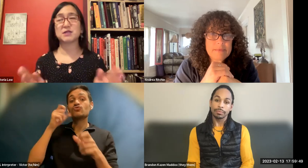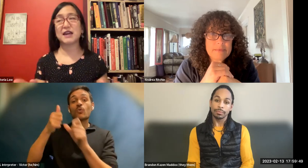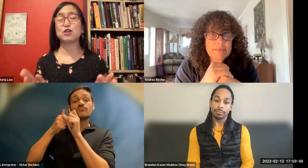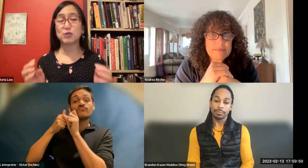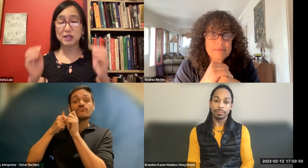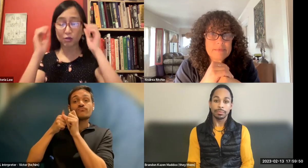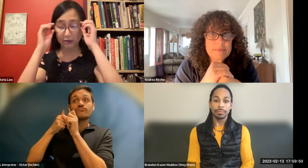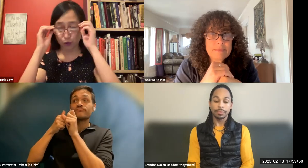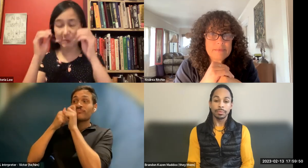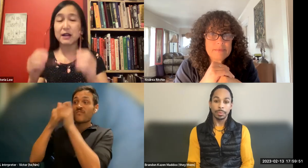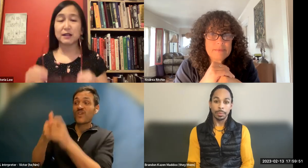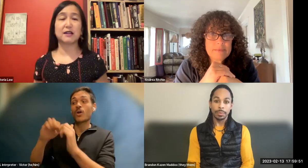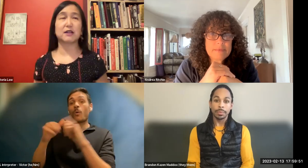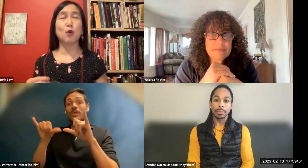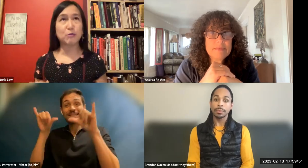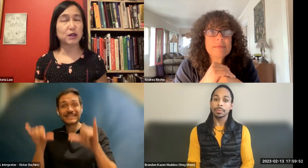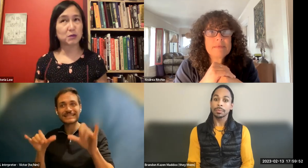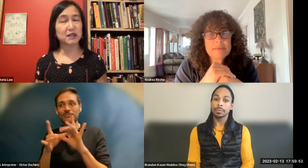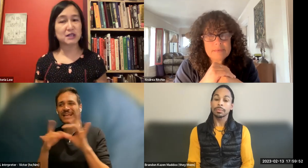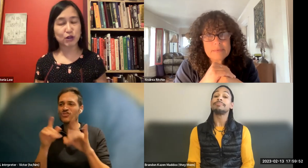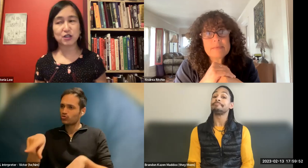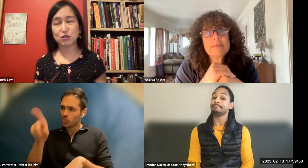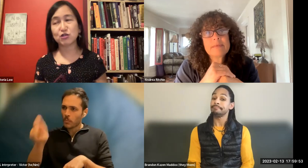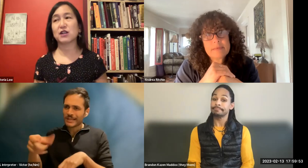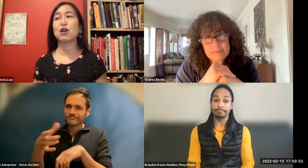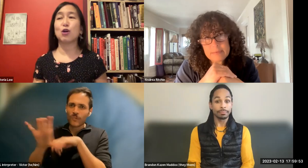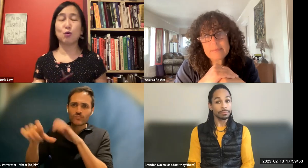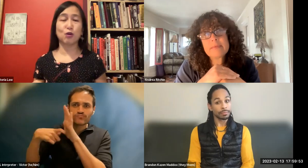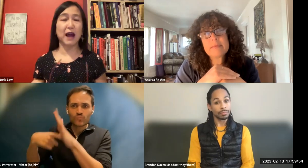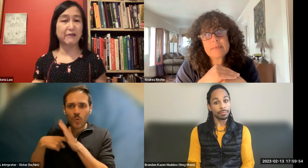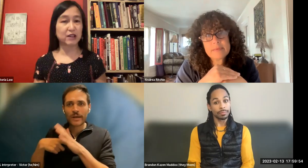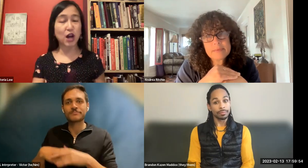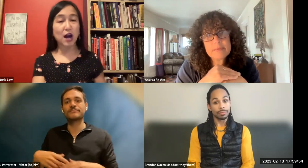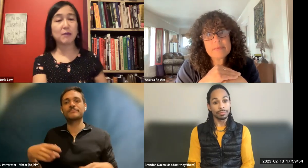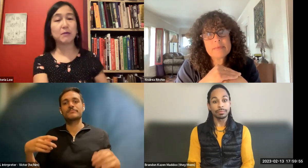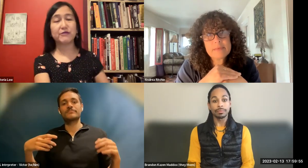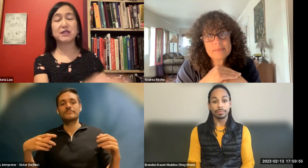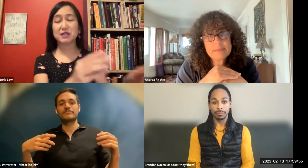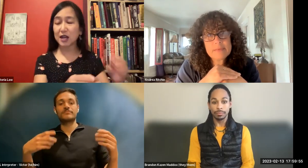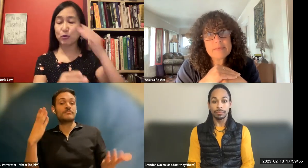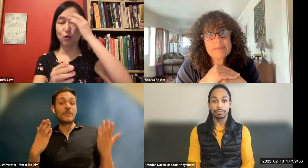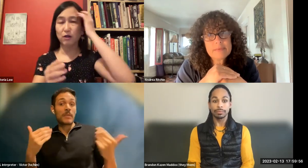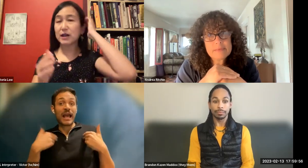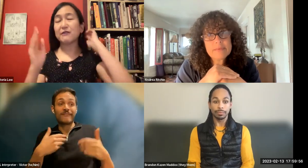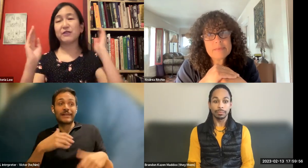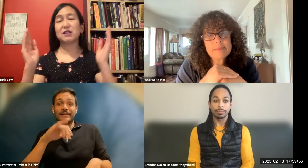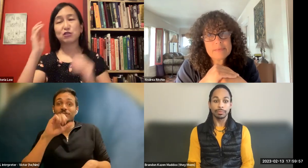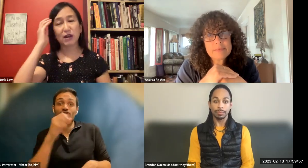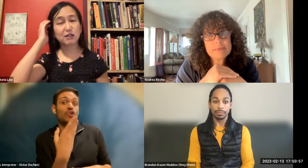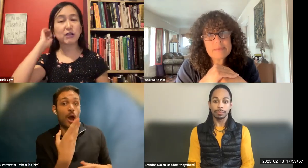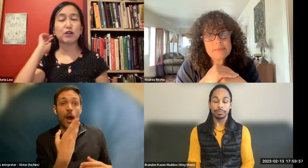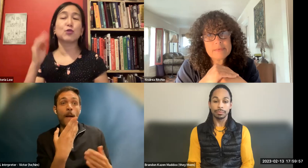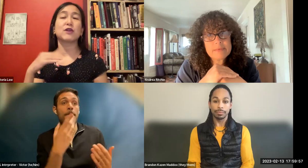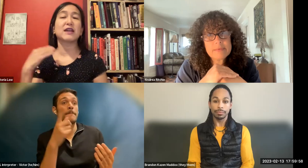these systems say you need to conform, like cooperating with police and prosecution, or having a job of this type, or fitting